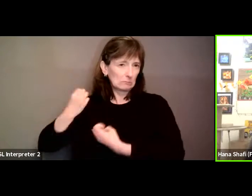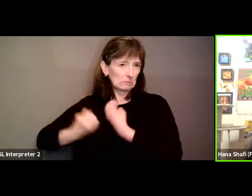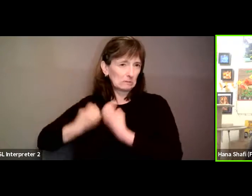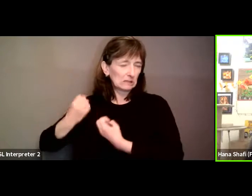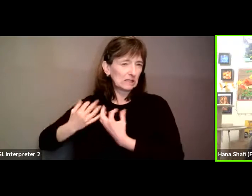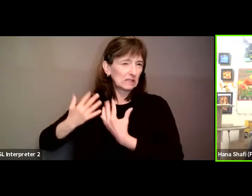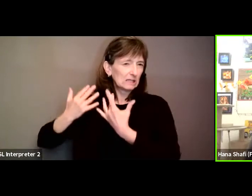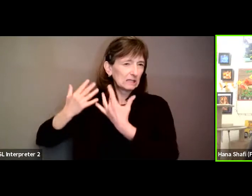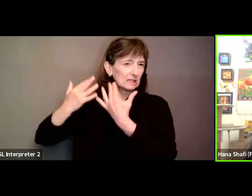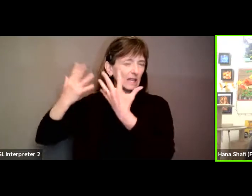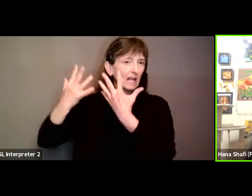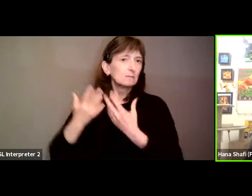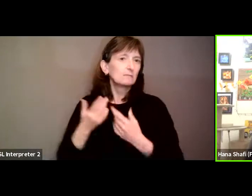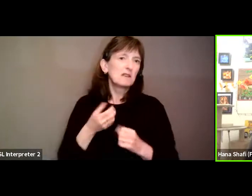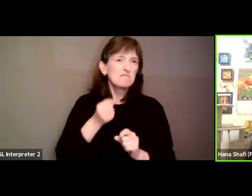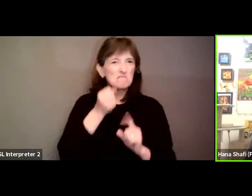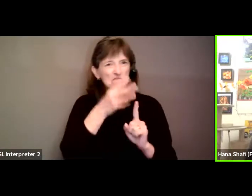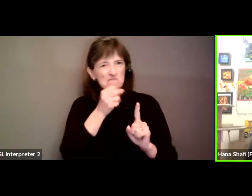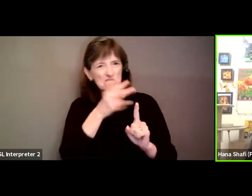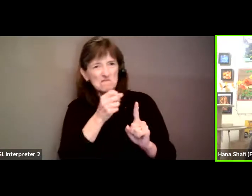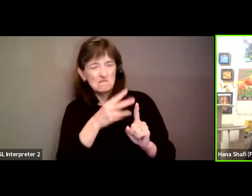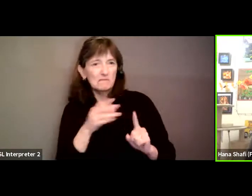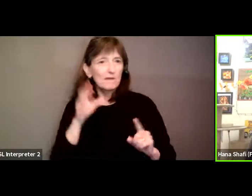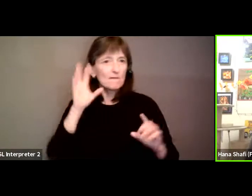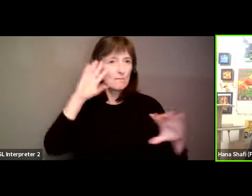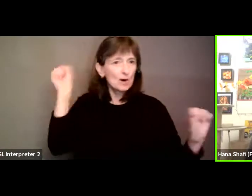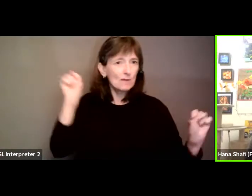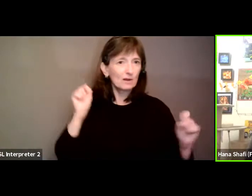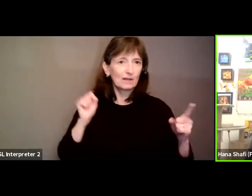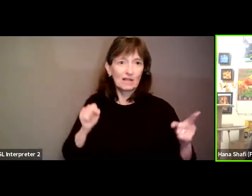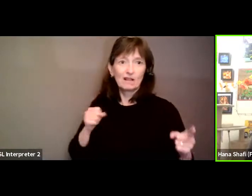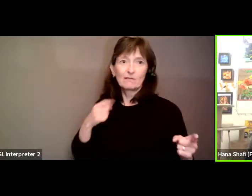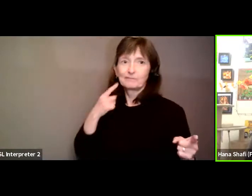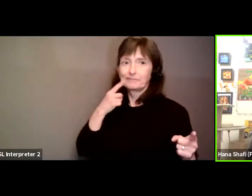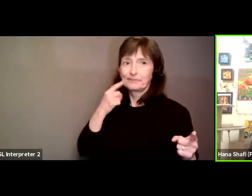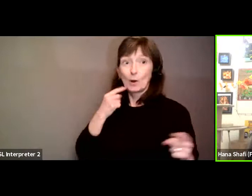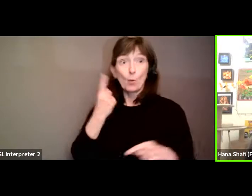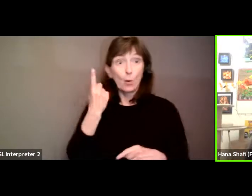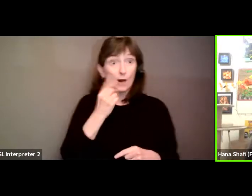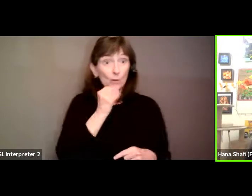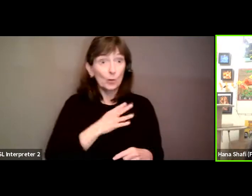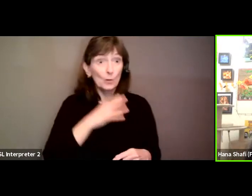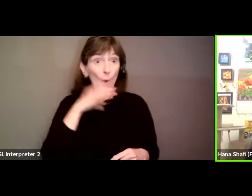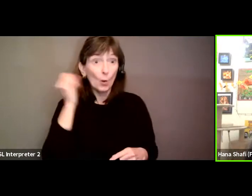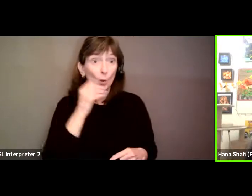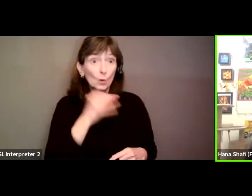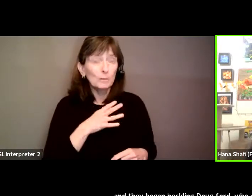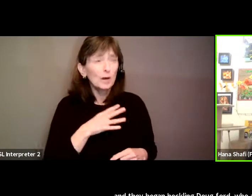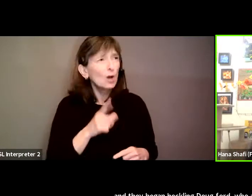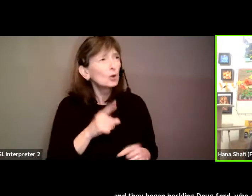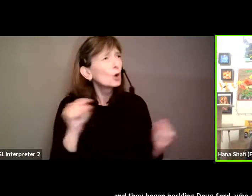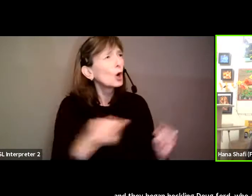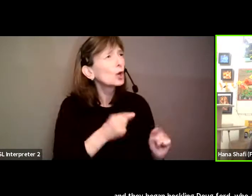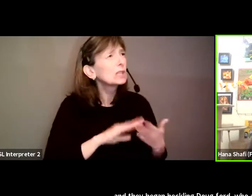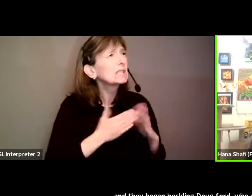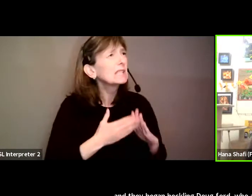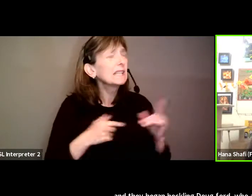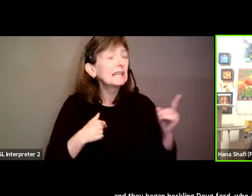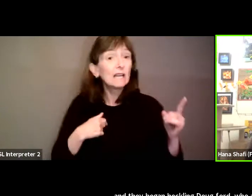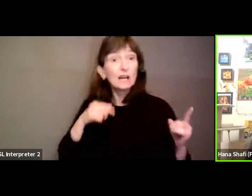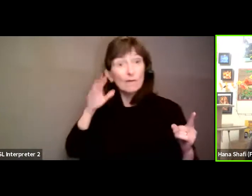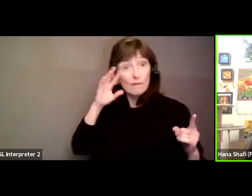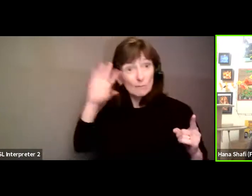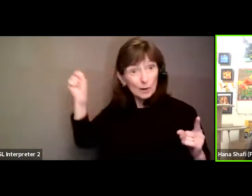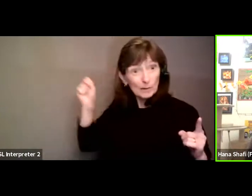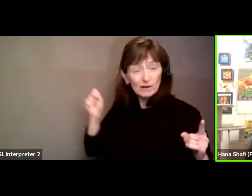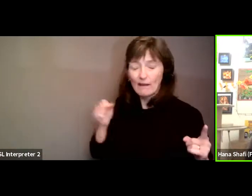began heckling Doug Ford, who actually chuckled as an elderly woman told him how much he was hurting the city. We were all kicked